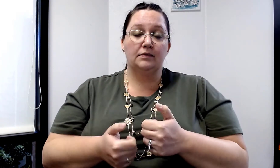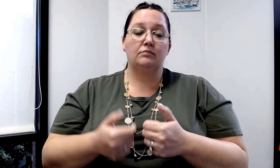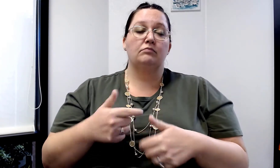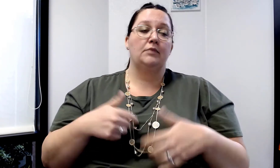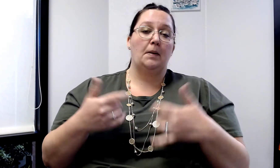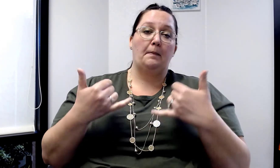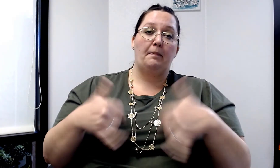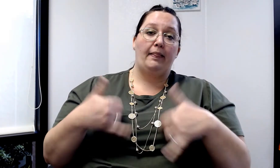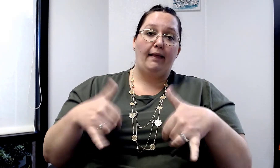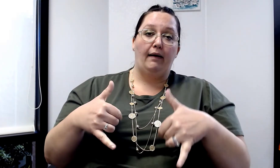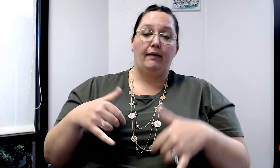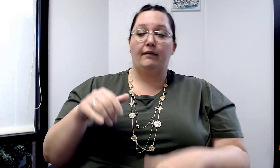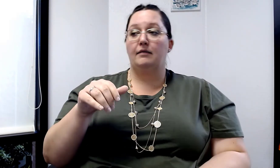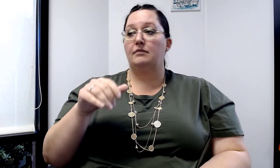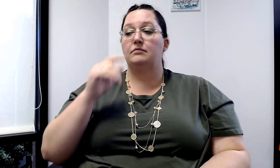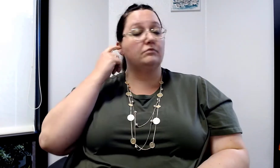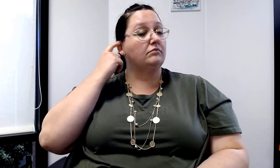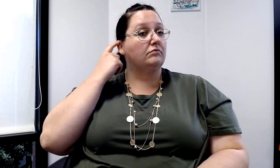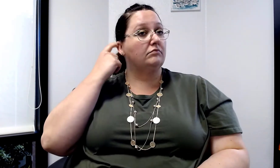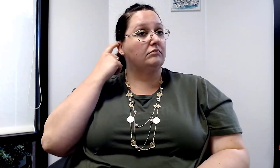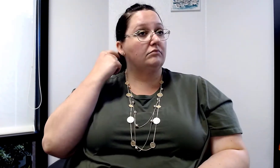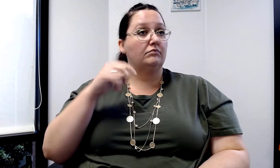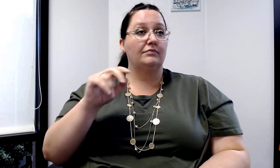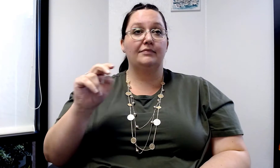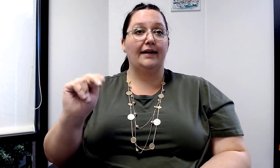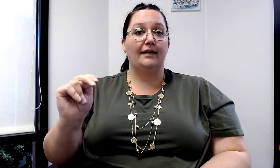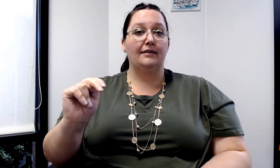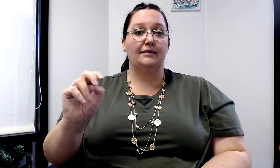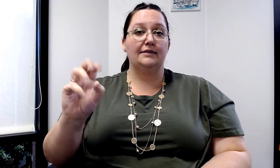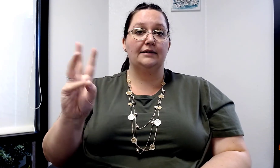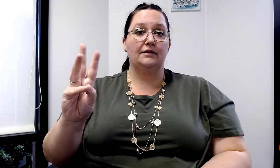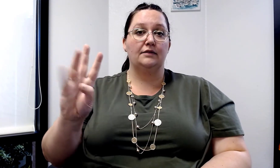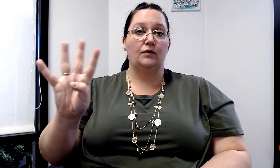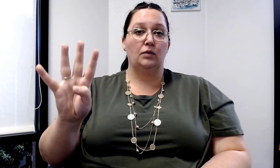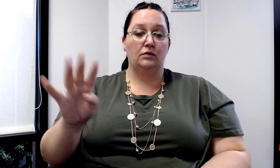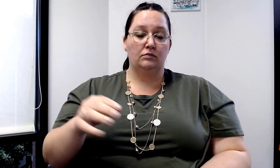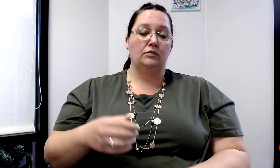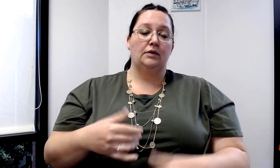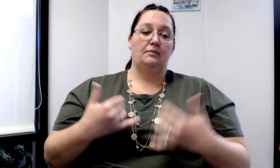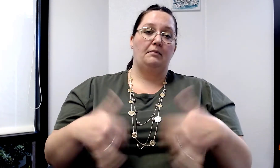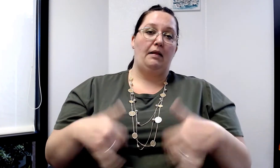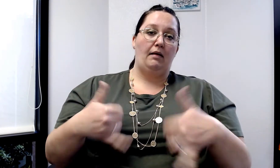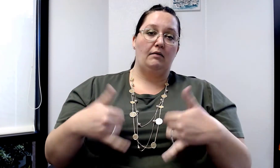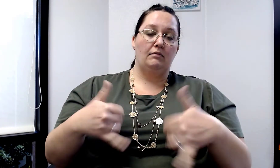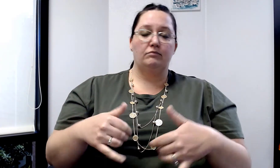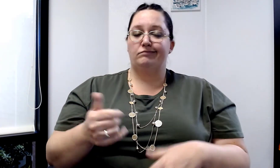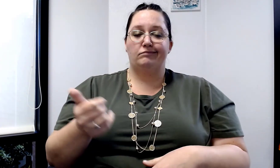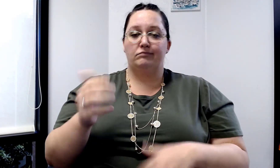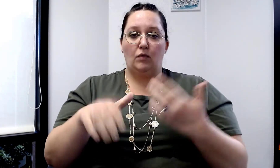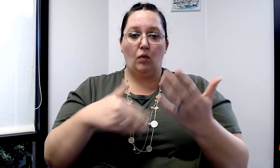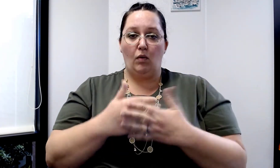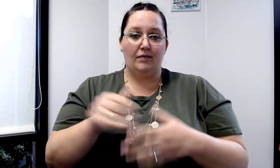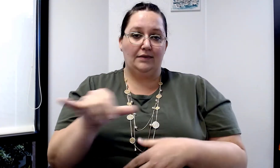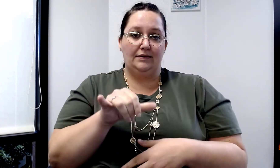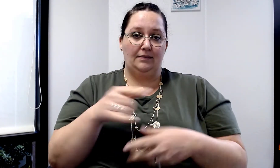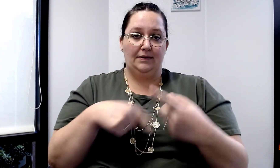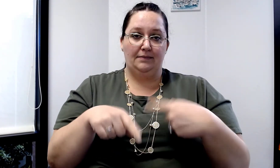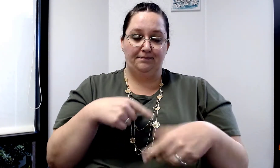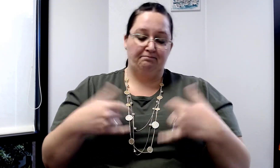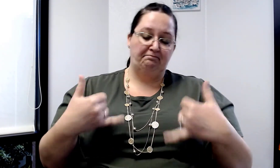You can say I'm playing video games. Right? I'm playing my N64. Right? I'm playing it. They're all the